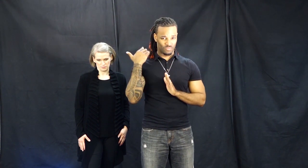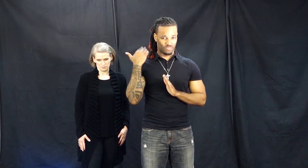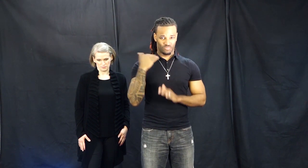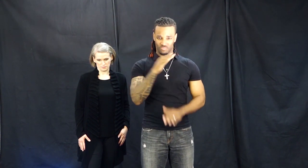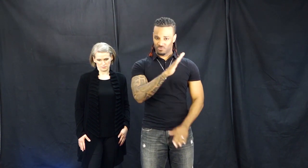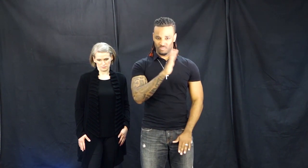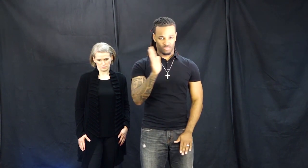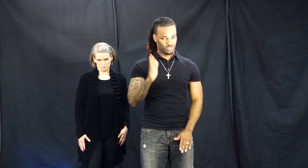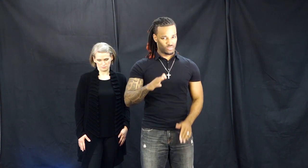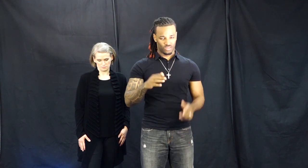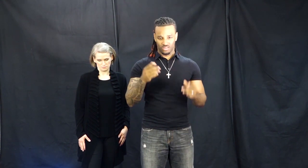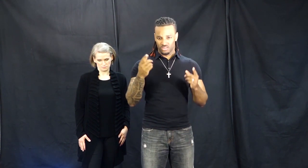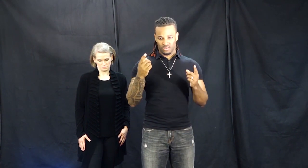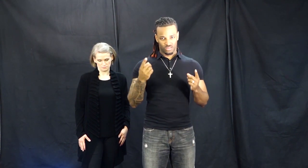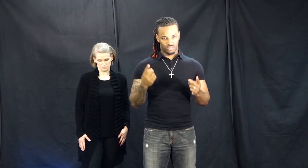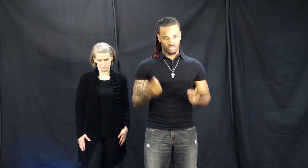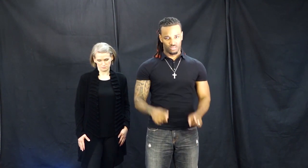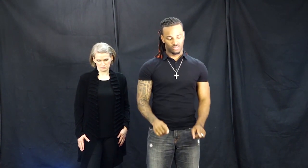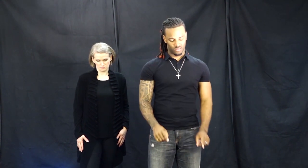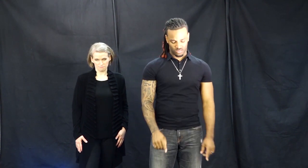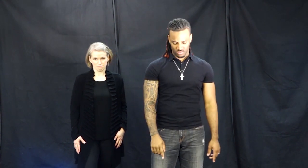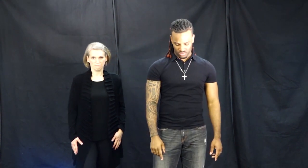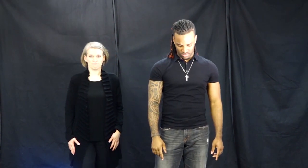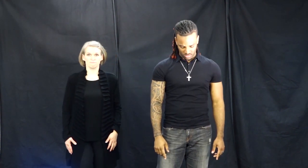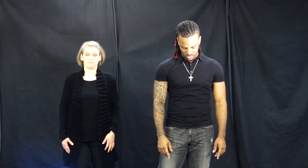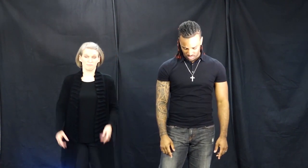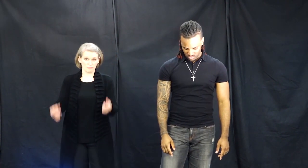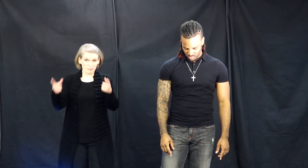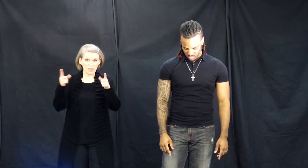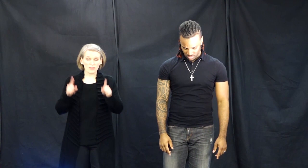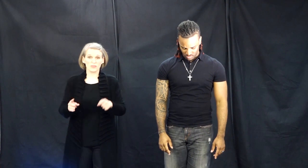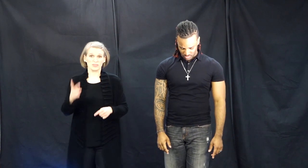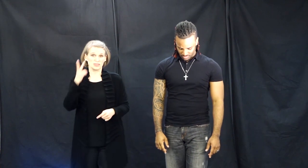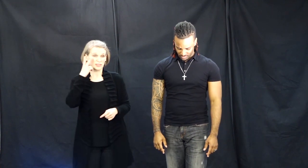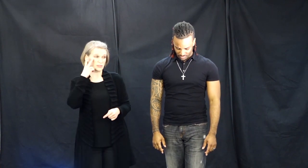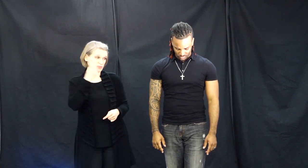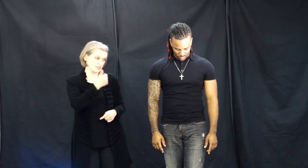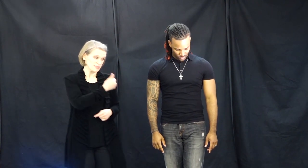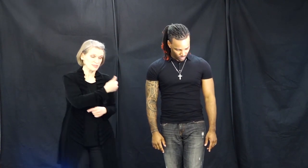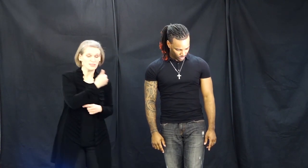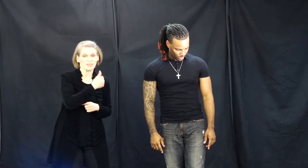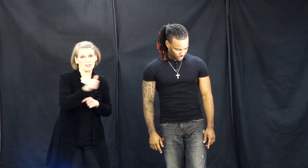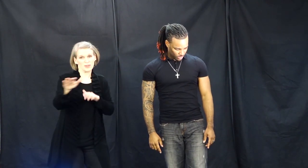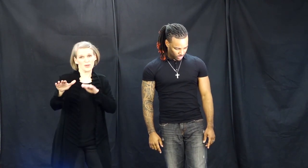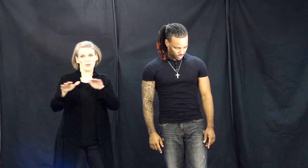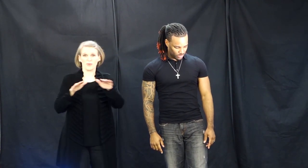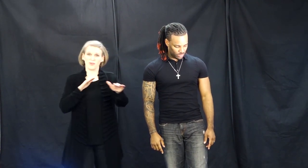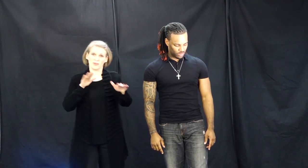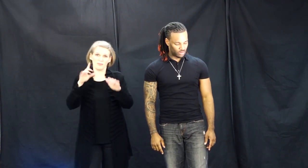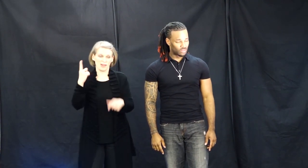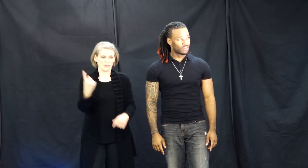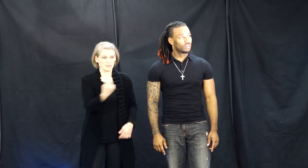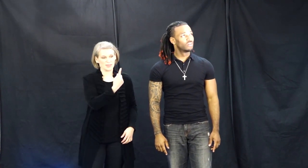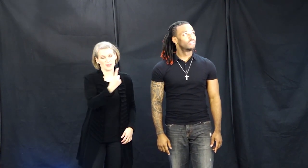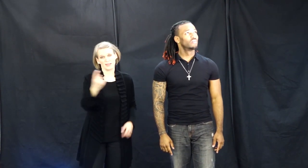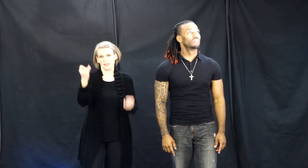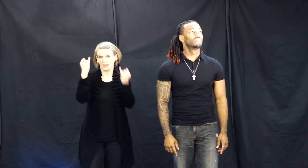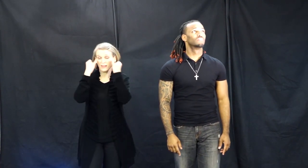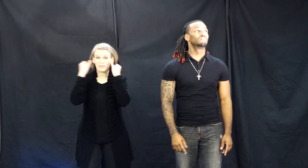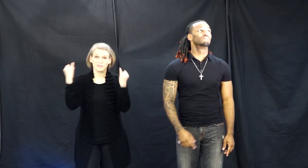That never used to happen before. If you see him in the street, walking by himself,